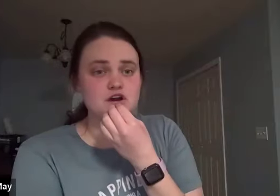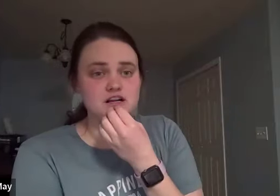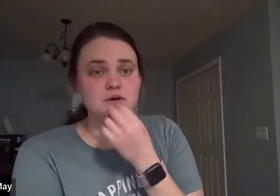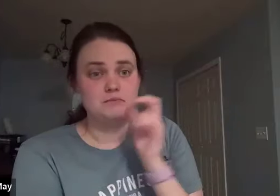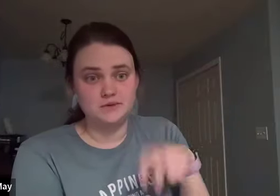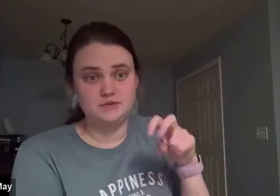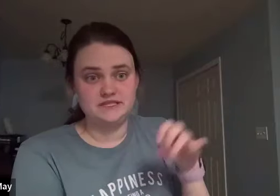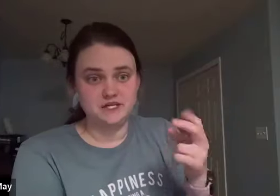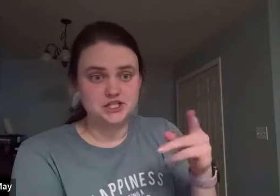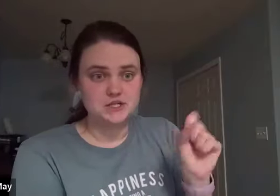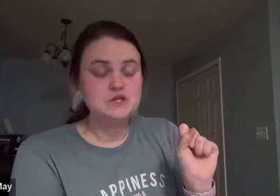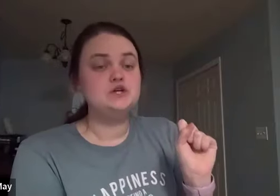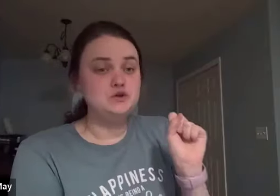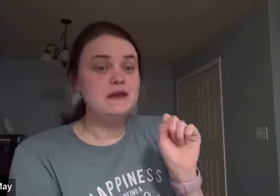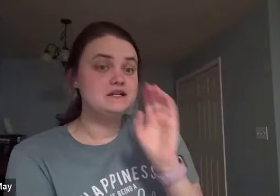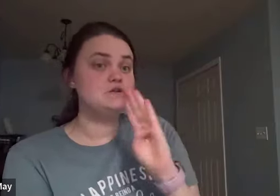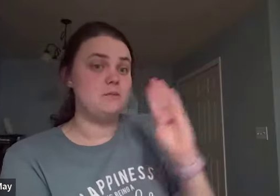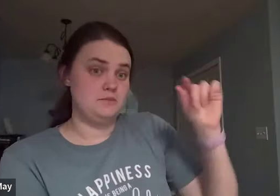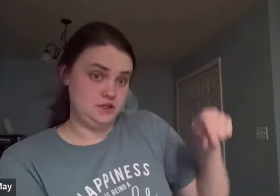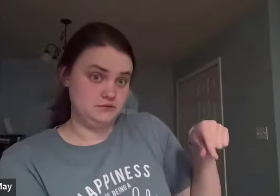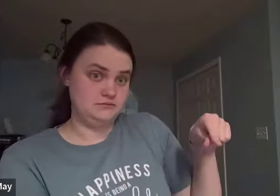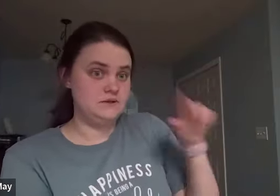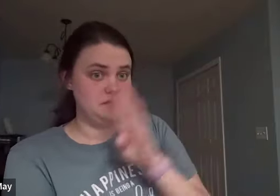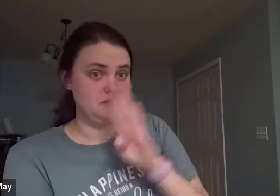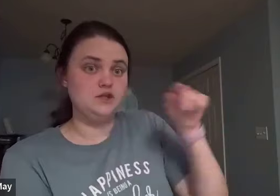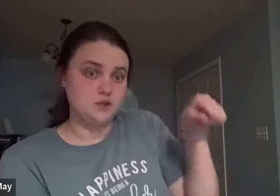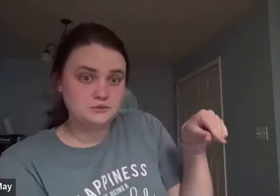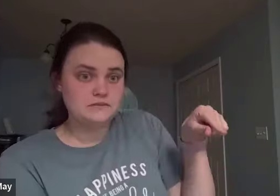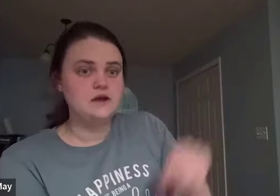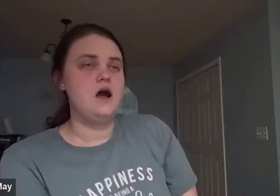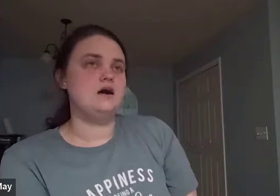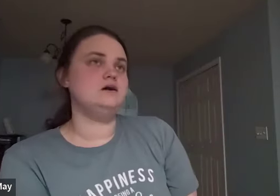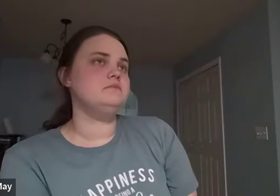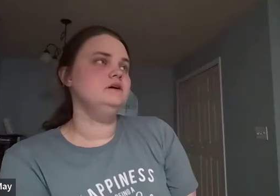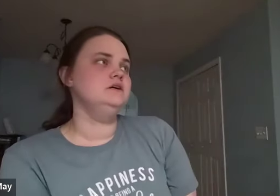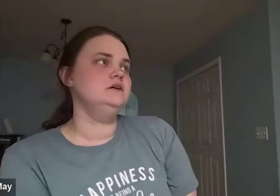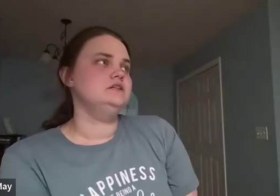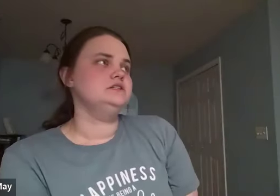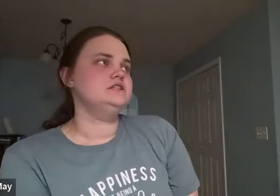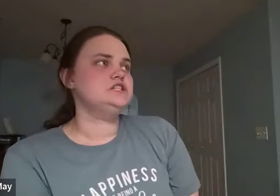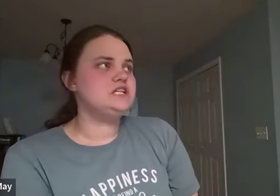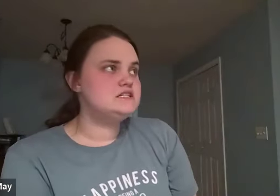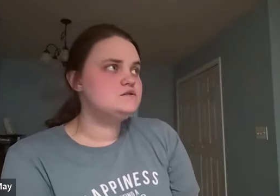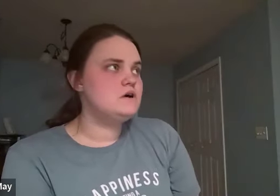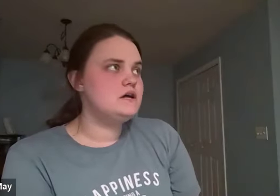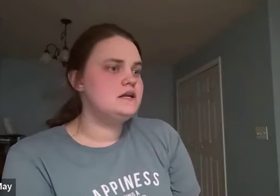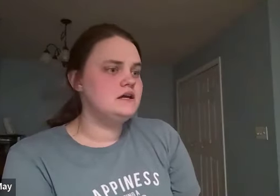talking about barbecue potato chips, you can do the barbecue, the BBQ. The cheese one,